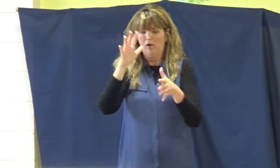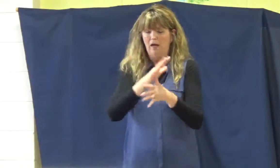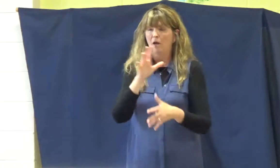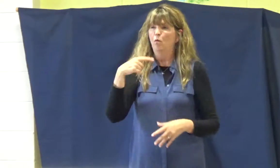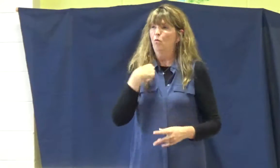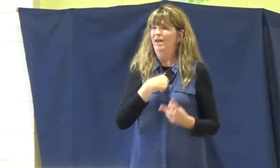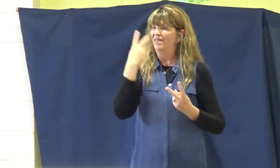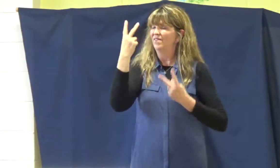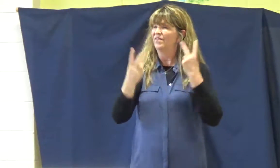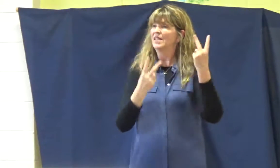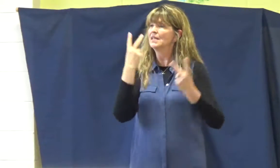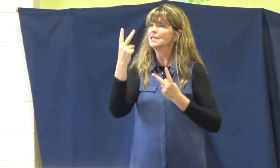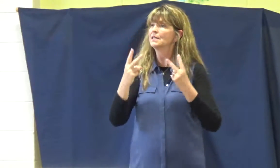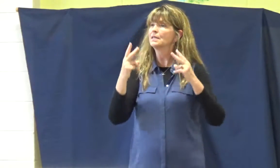So that was my priority.